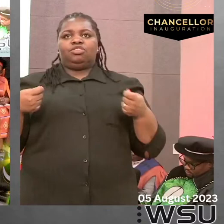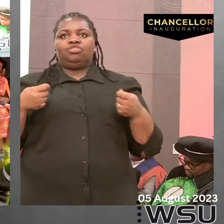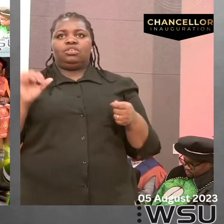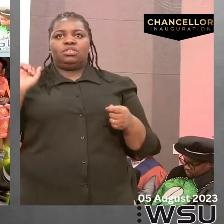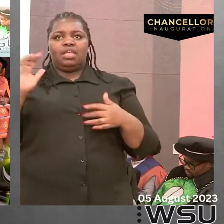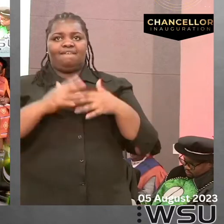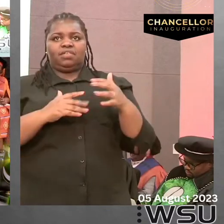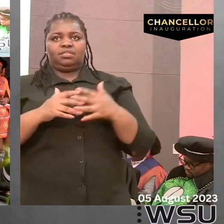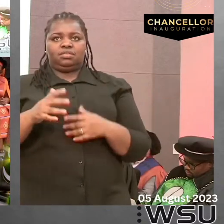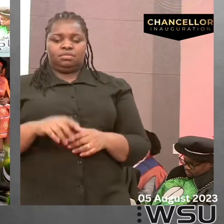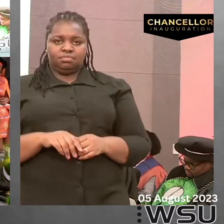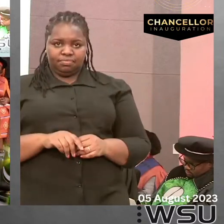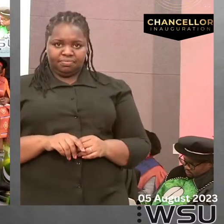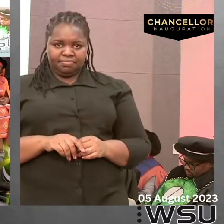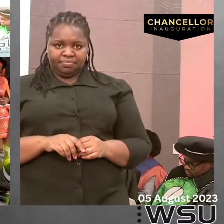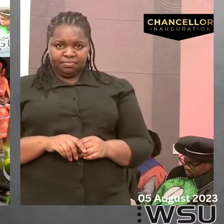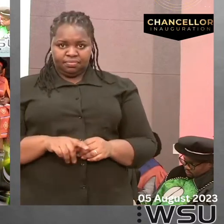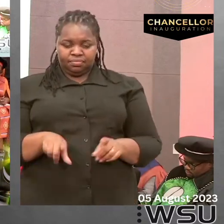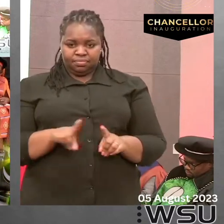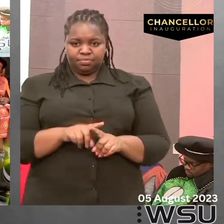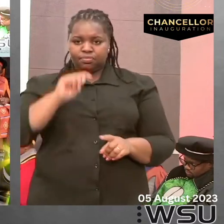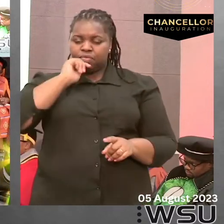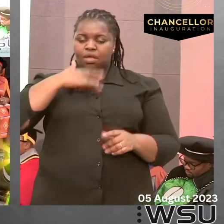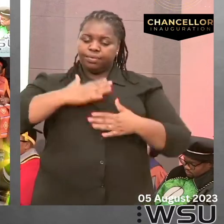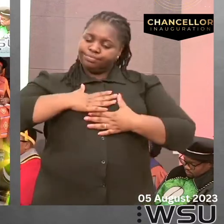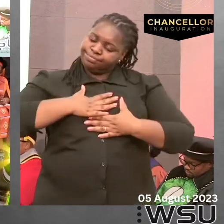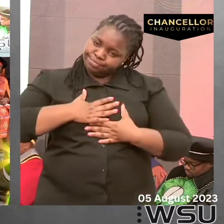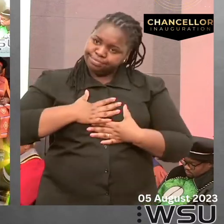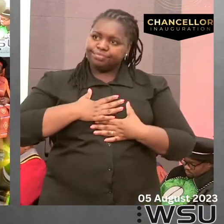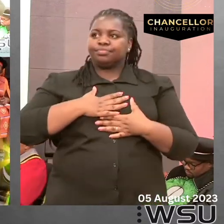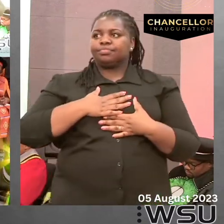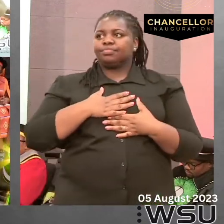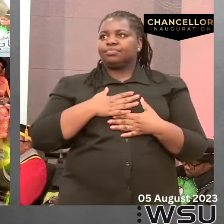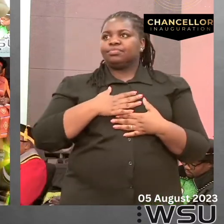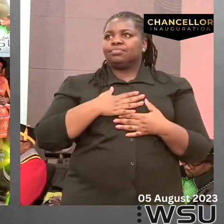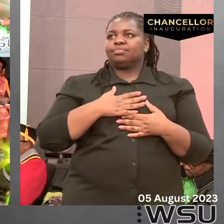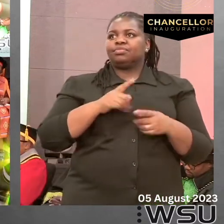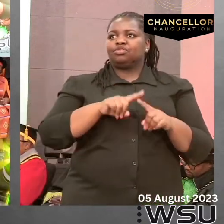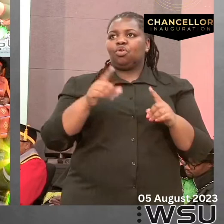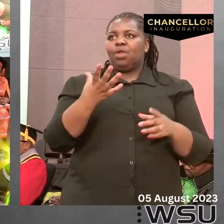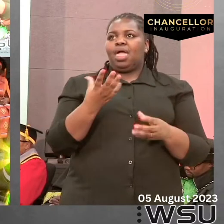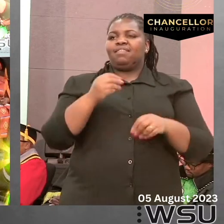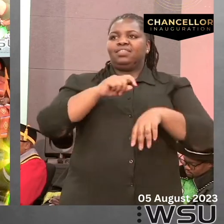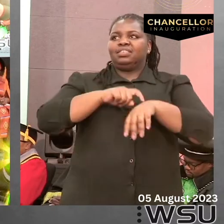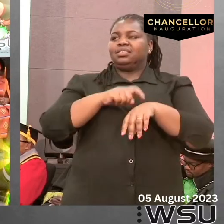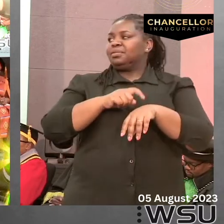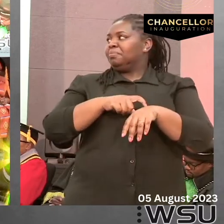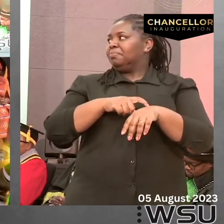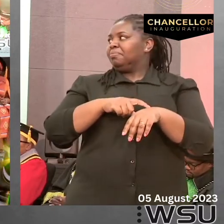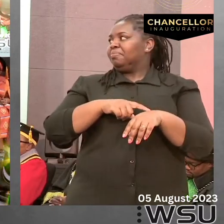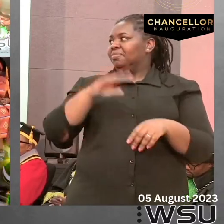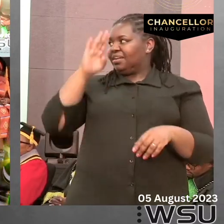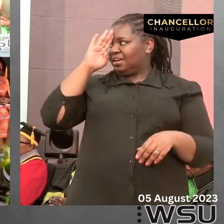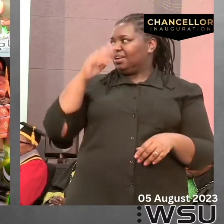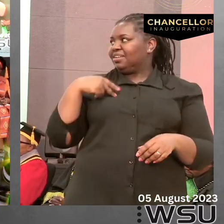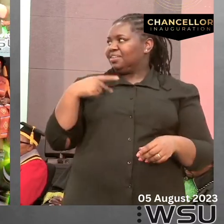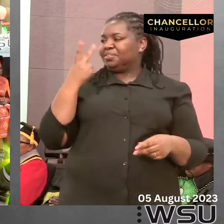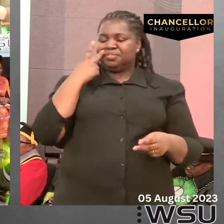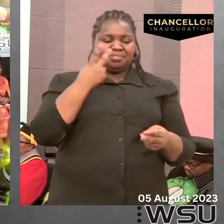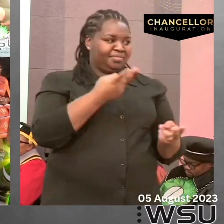affairs. I'm very pleased, although I have not had time to greet them, but to